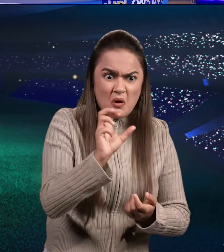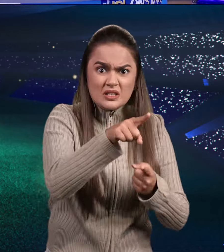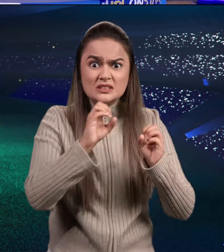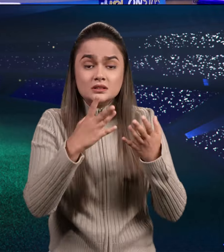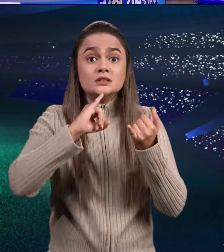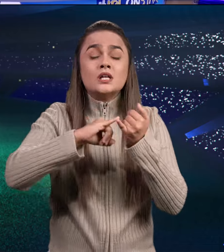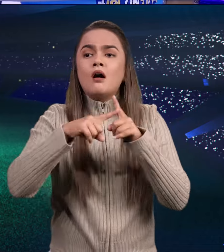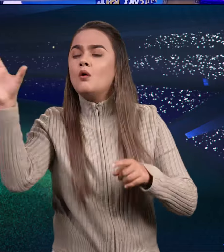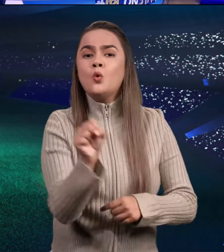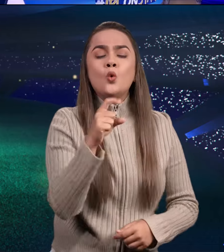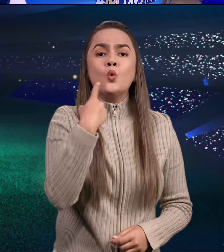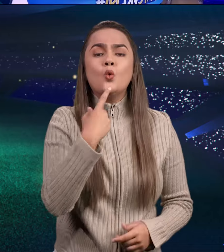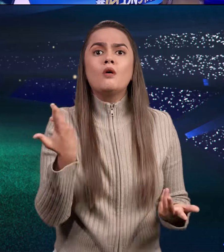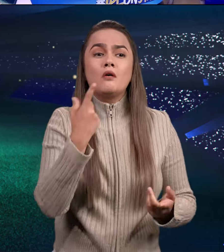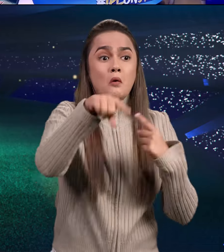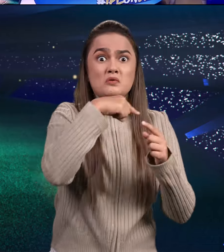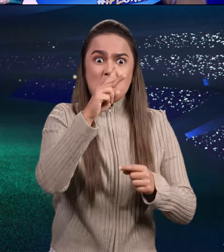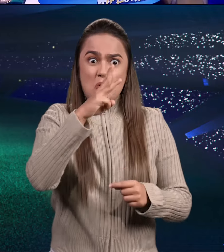Whether it is the bowling start, has the